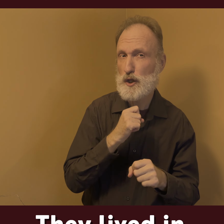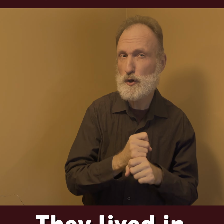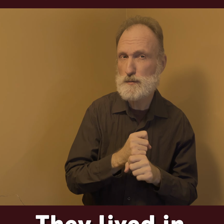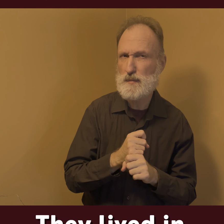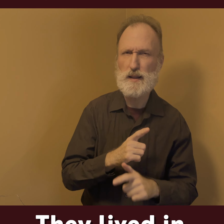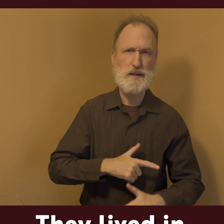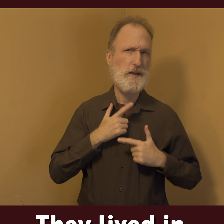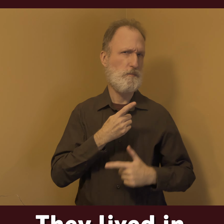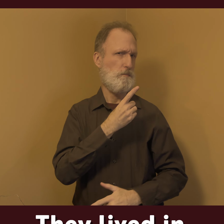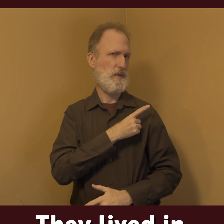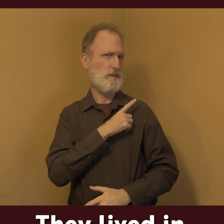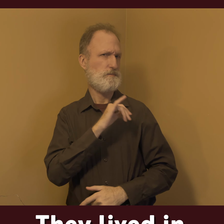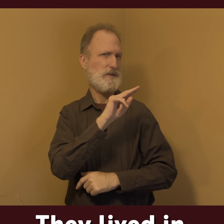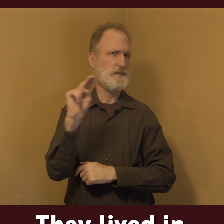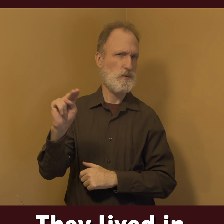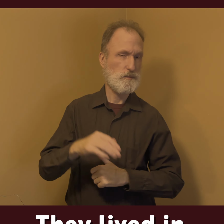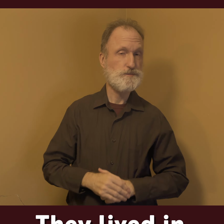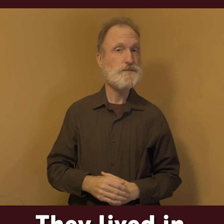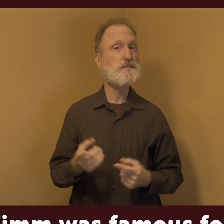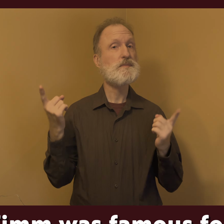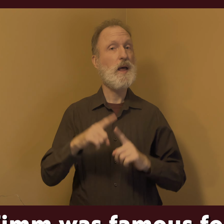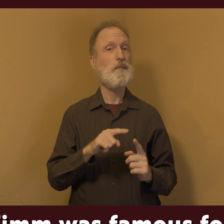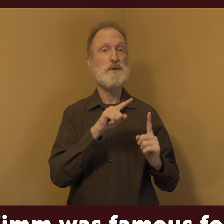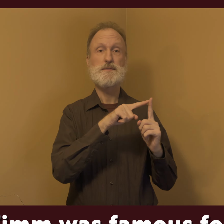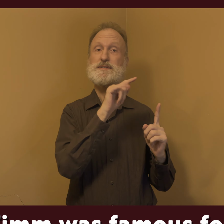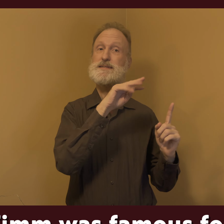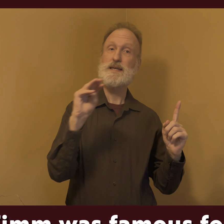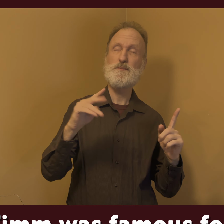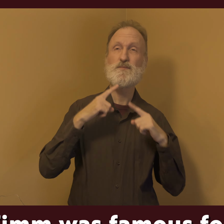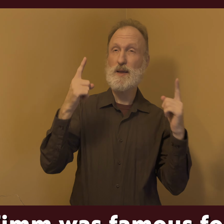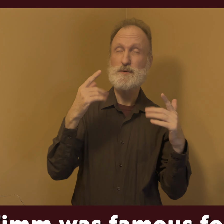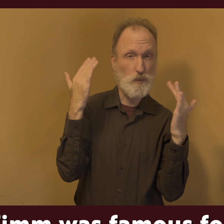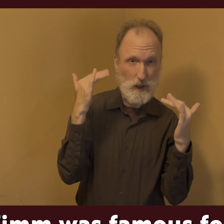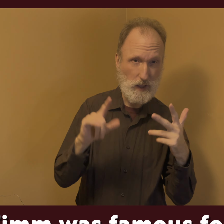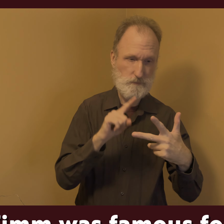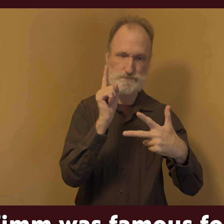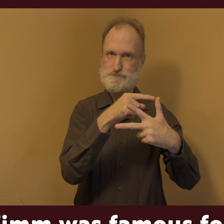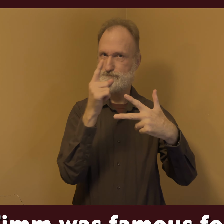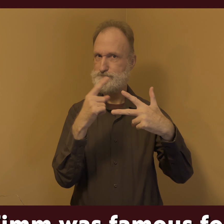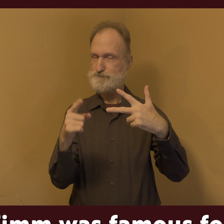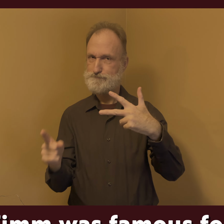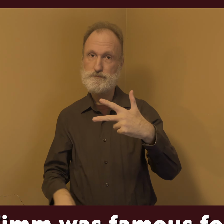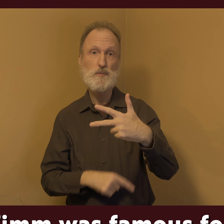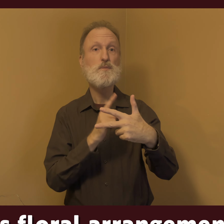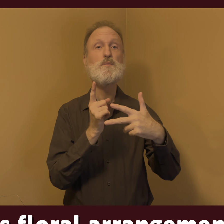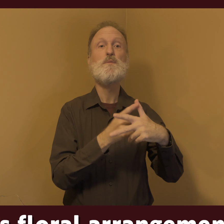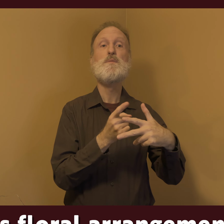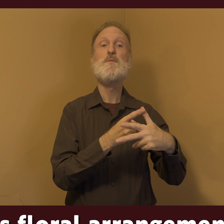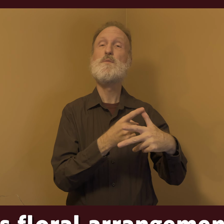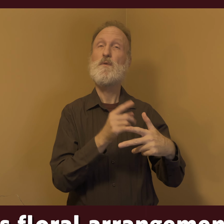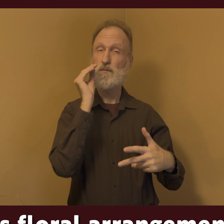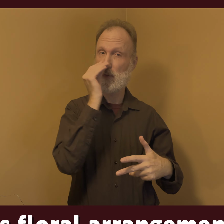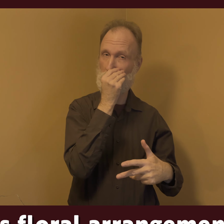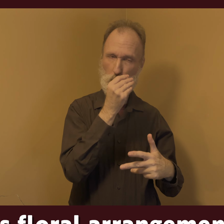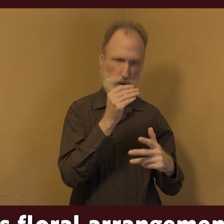They lived in Minneapolis, Minnesota. Tim was famous for three things. His floral arrangements